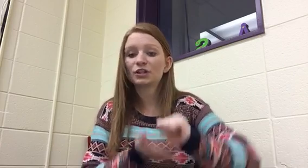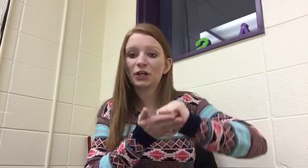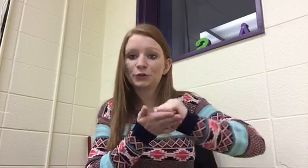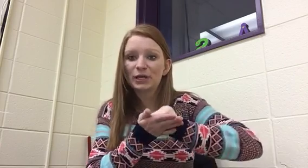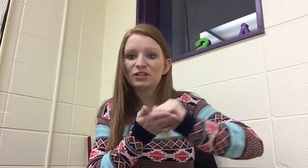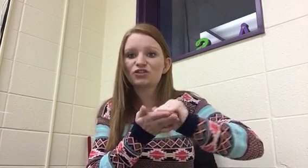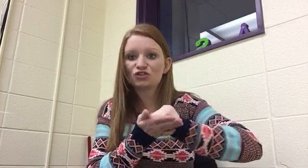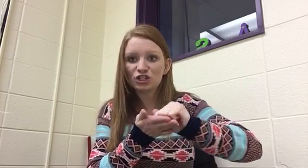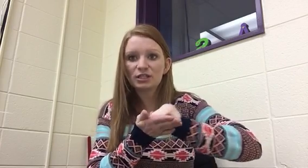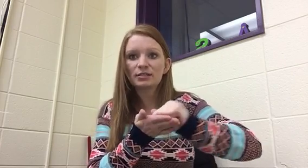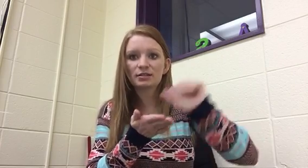like grate cheese,